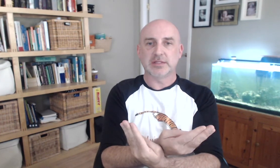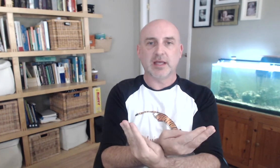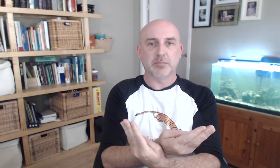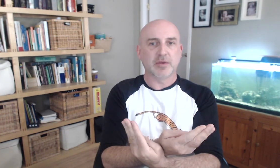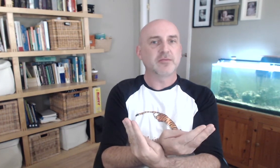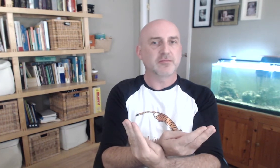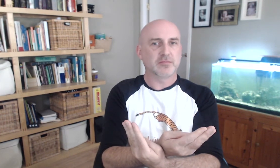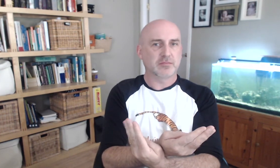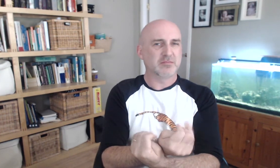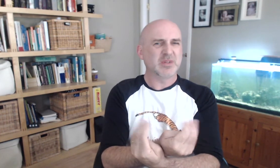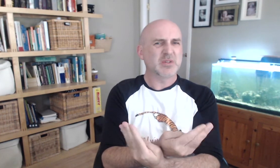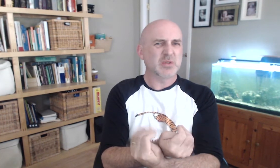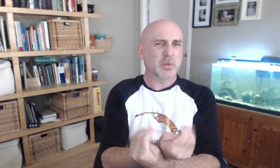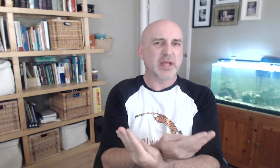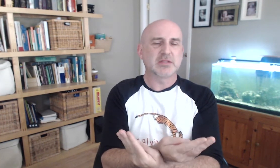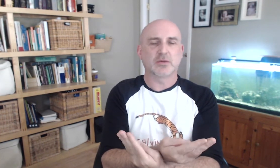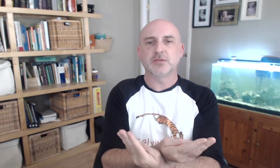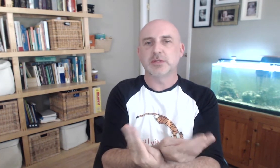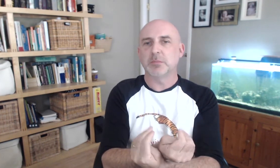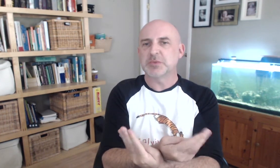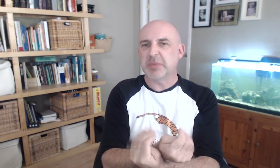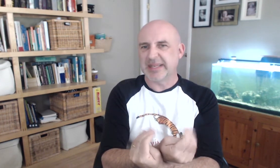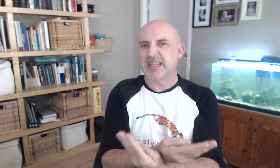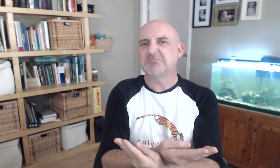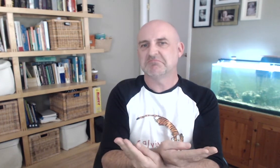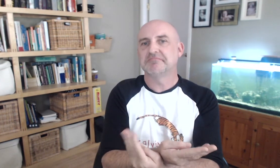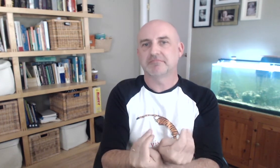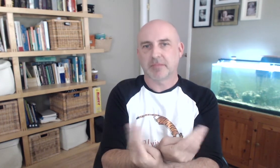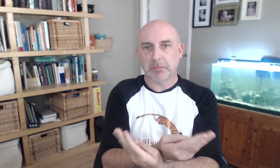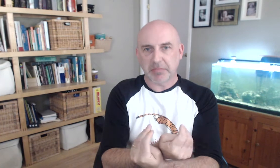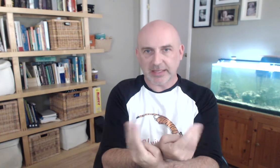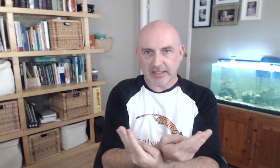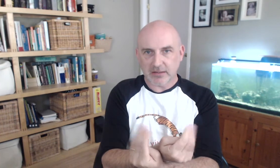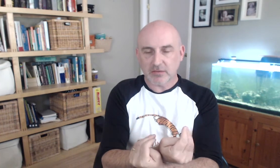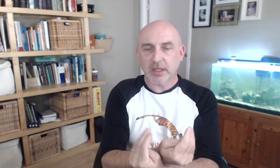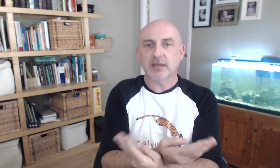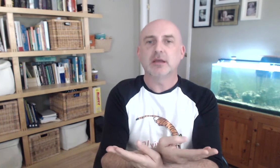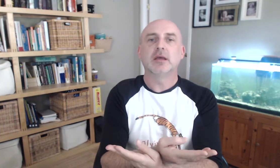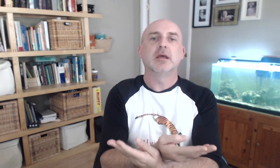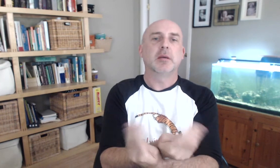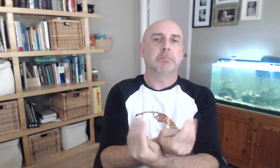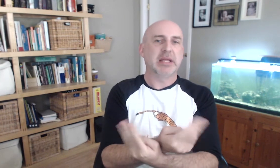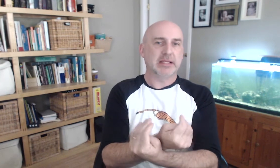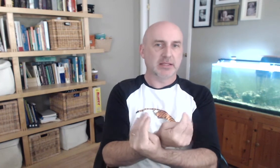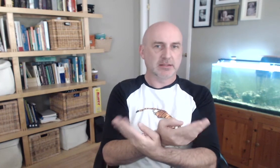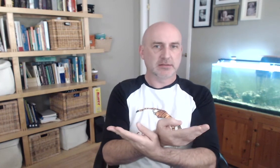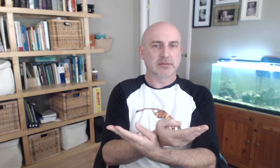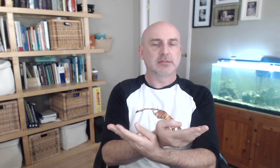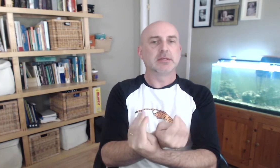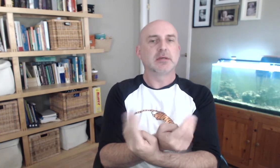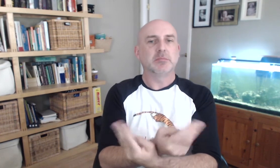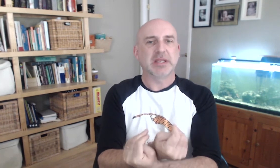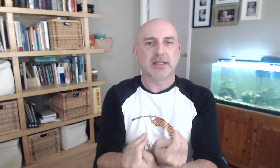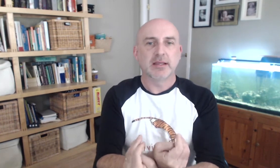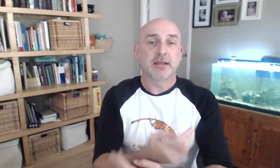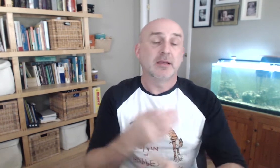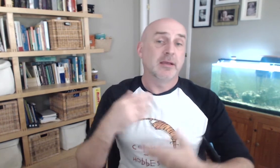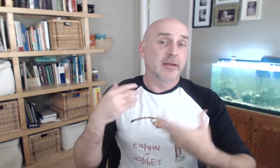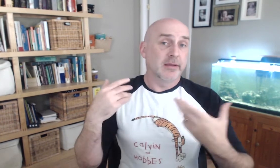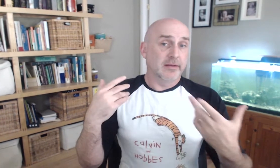up. You could do it twice or a few times. Bunny, bunny, okay? Bunny, bunny.